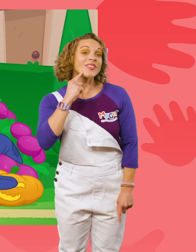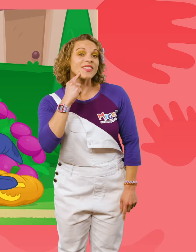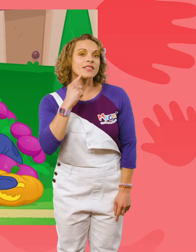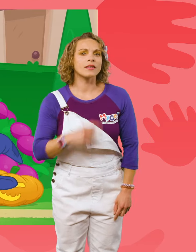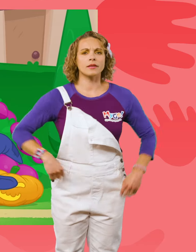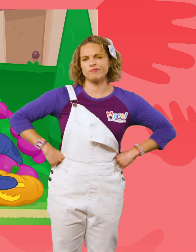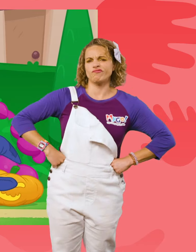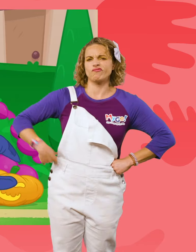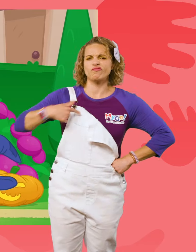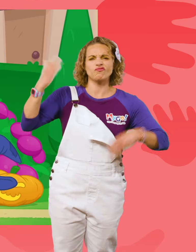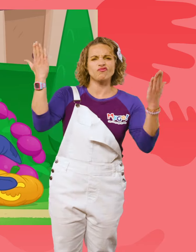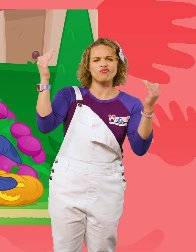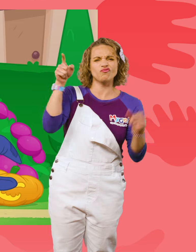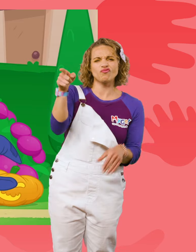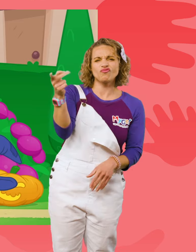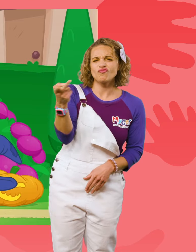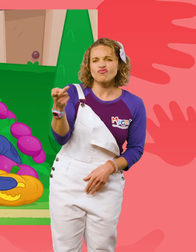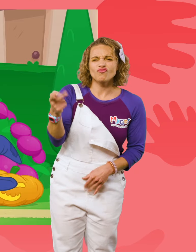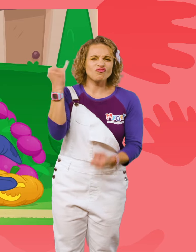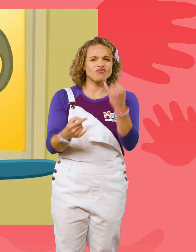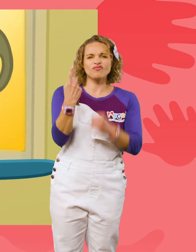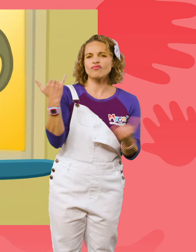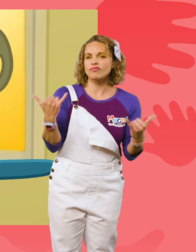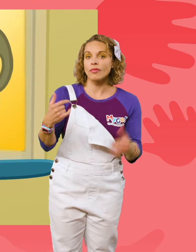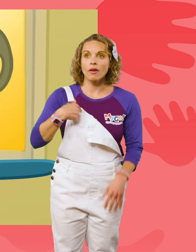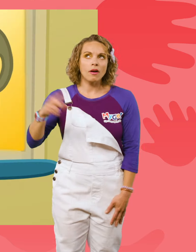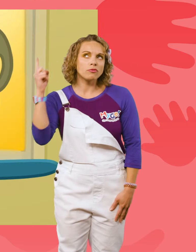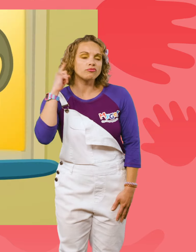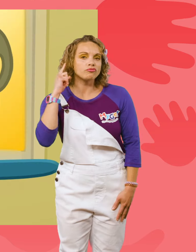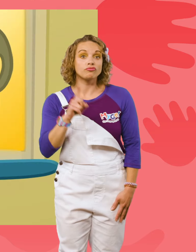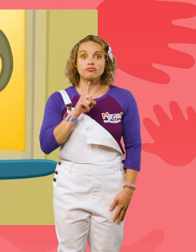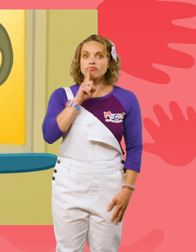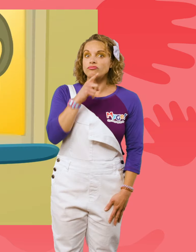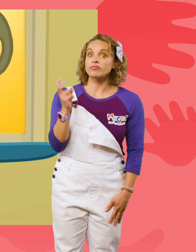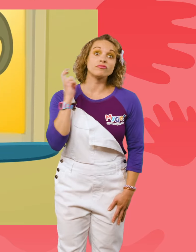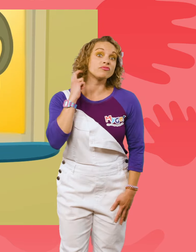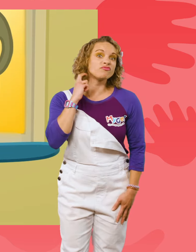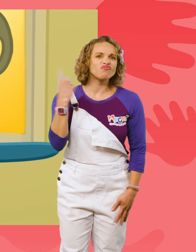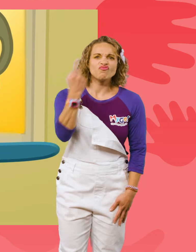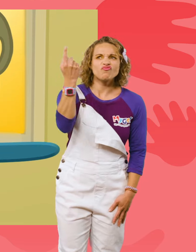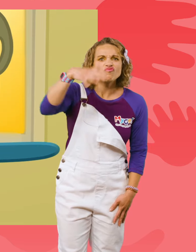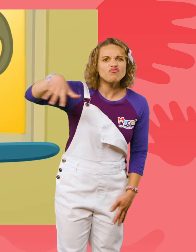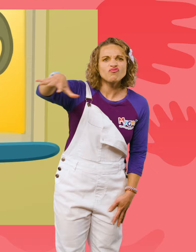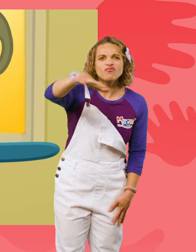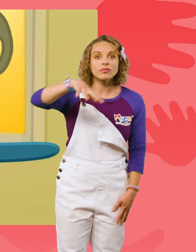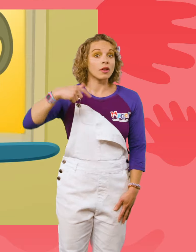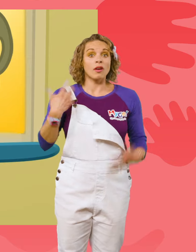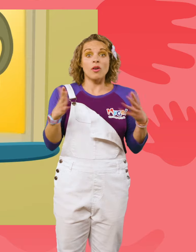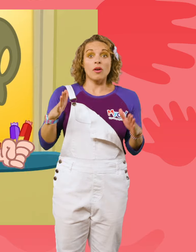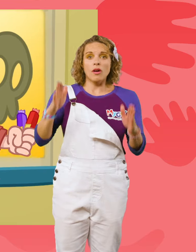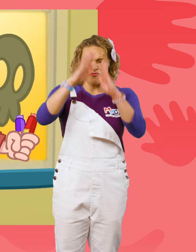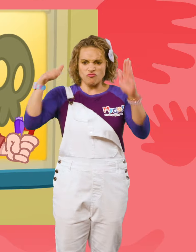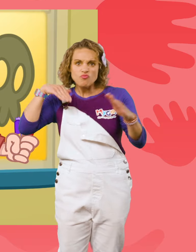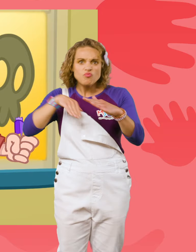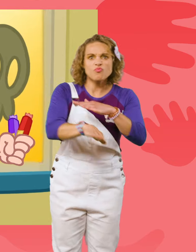Trick or treat! I hope you two are the last ones today. I hear there's a real vampire around, and I don't want